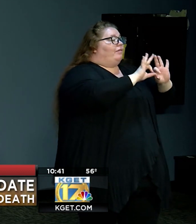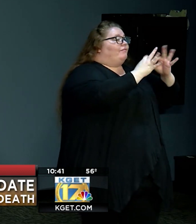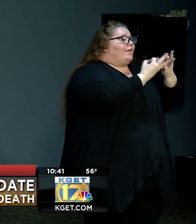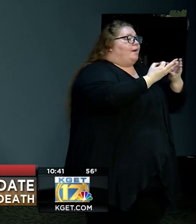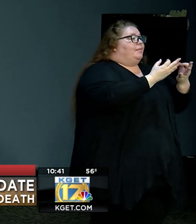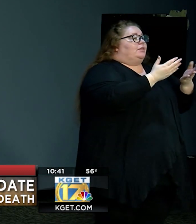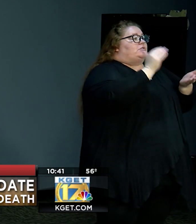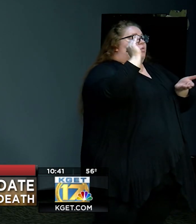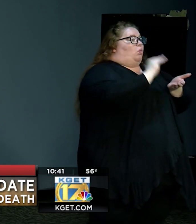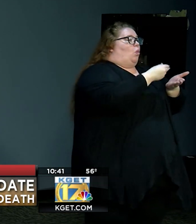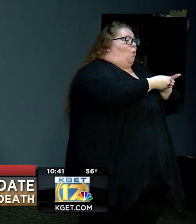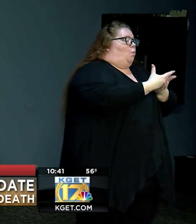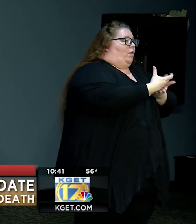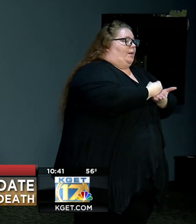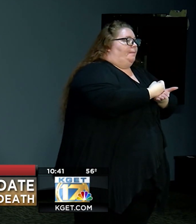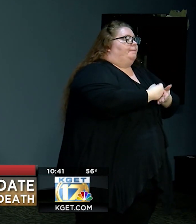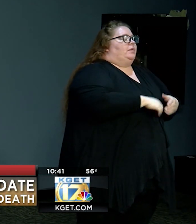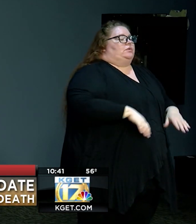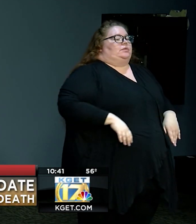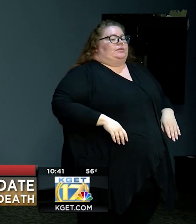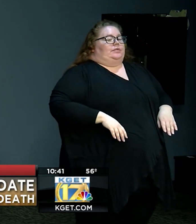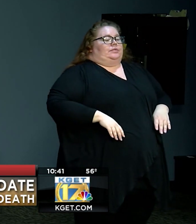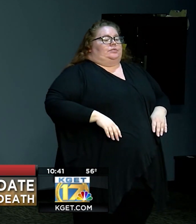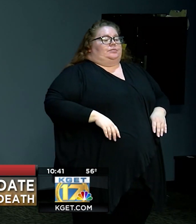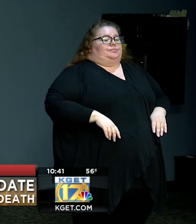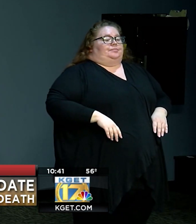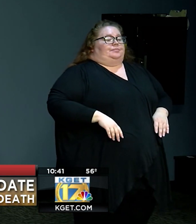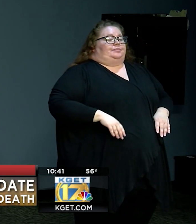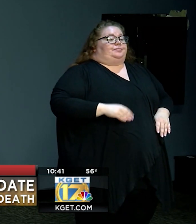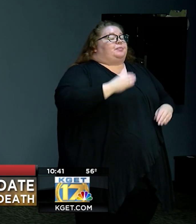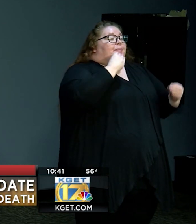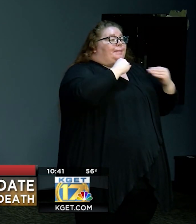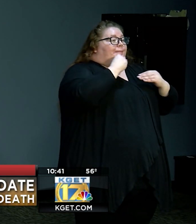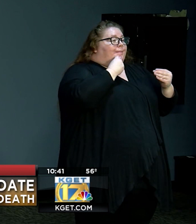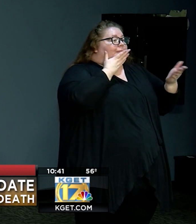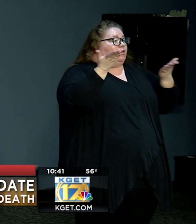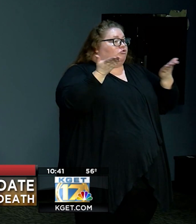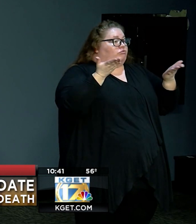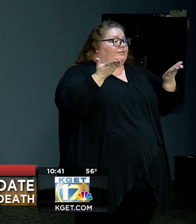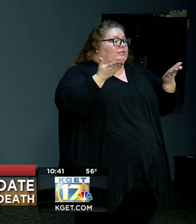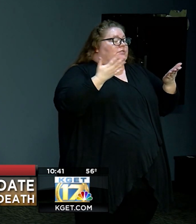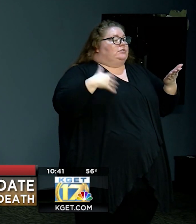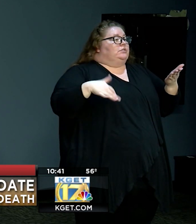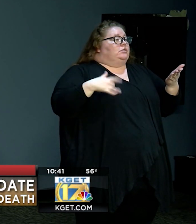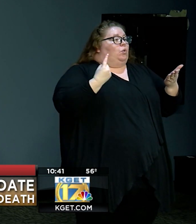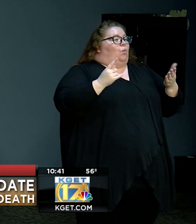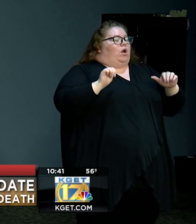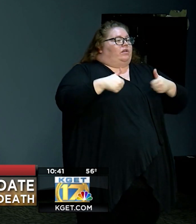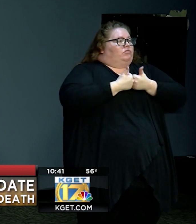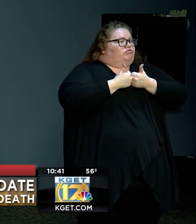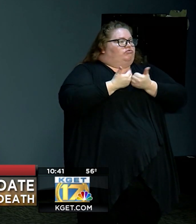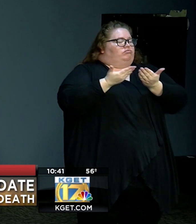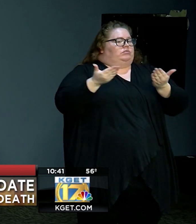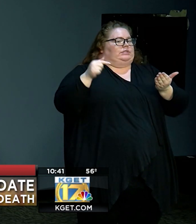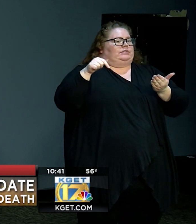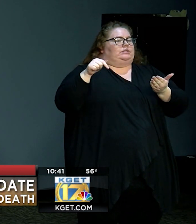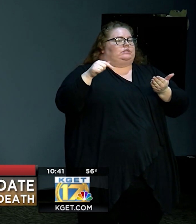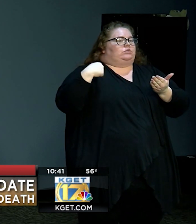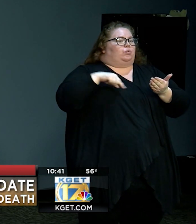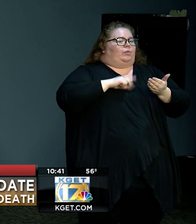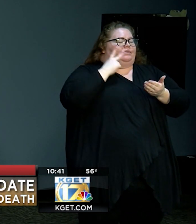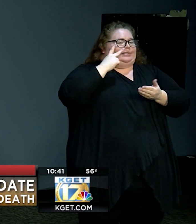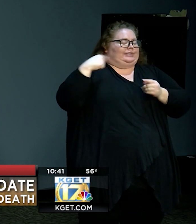need. Let's talk about meal service. That is one of the most challenging things that we have seen over